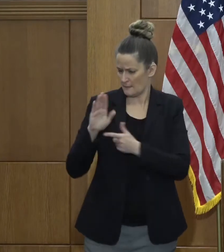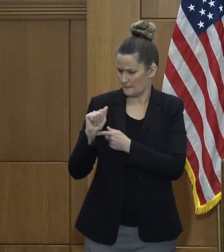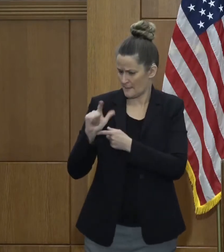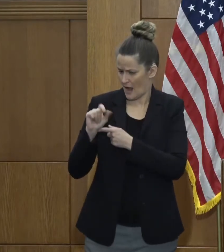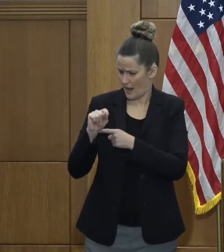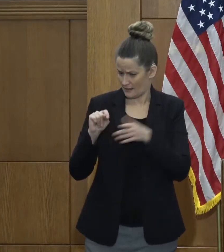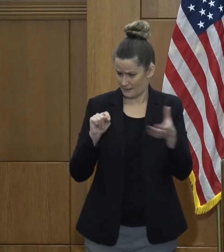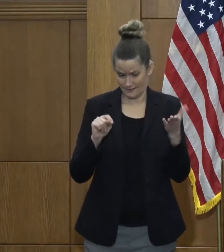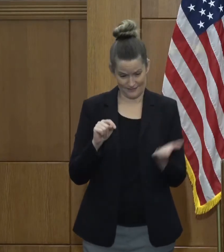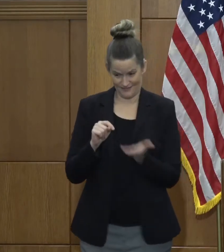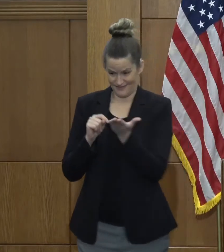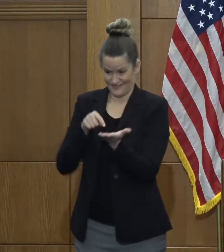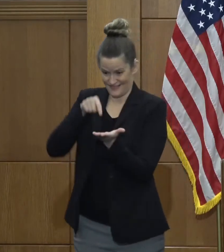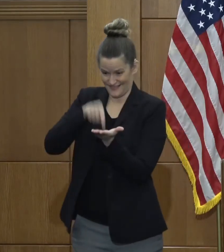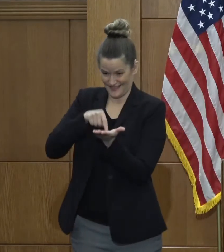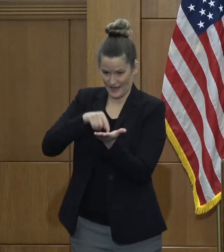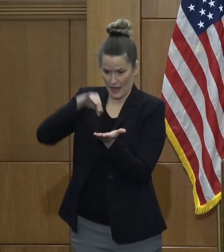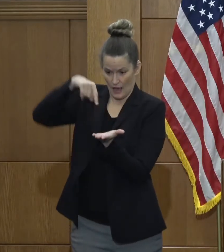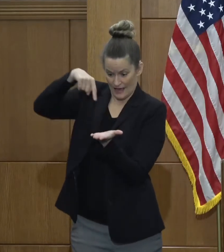ballot.